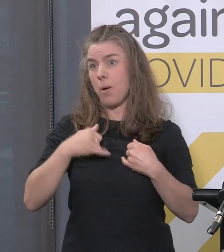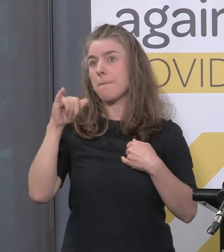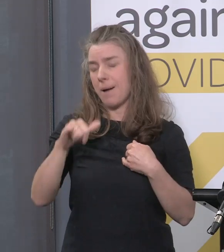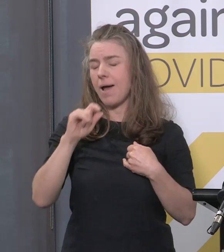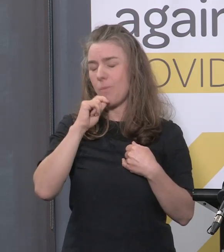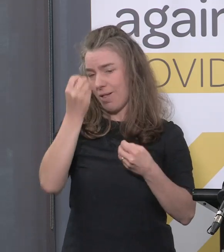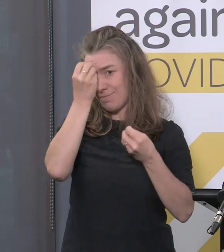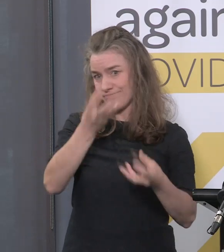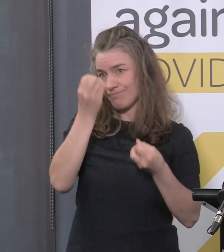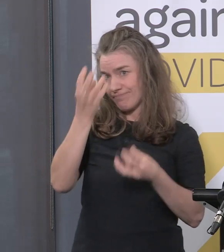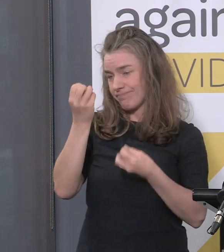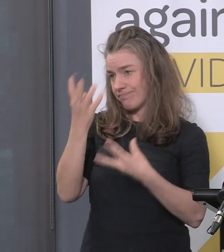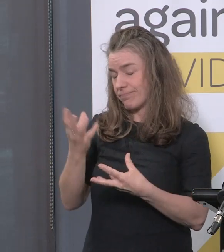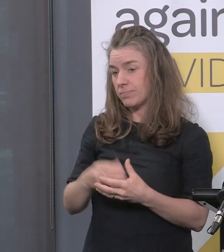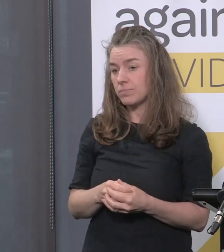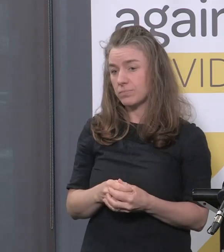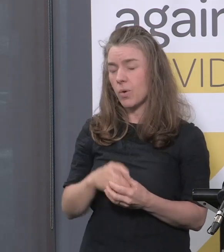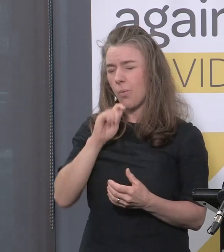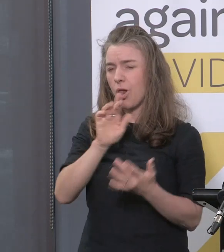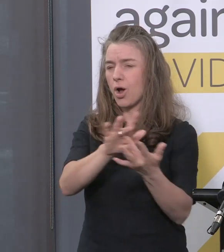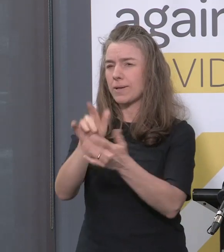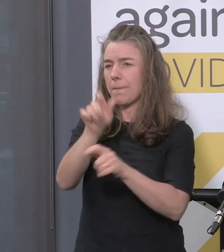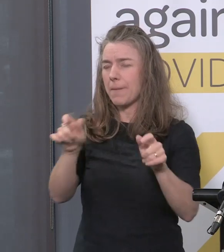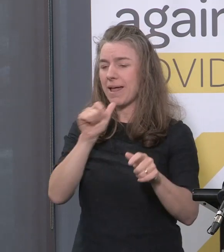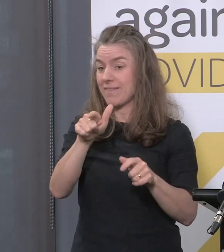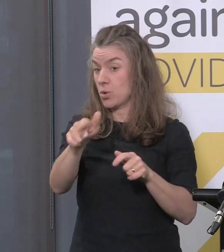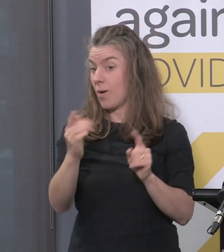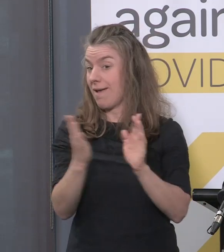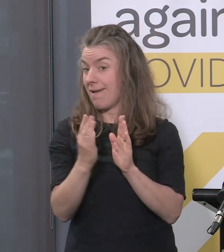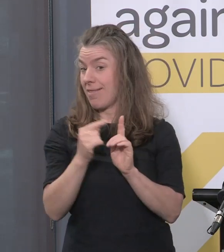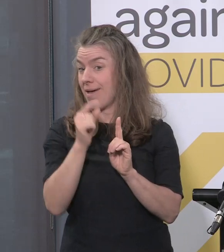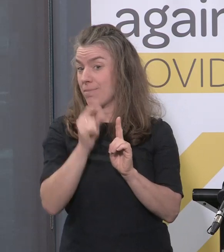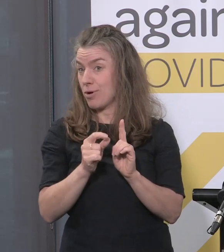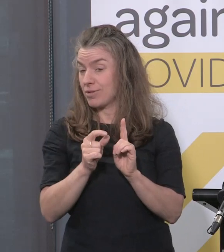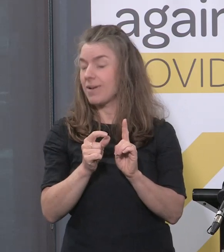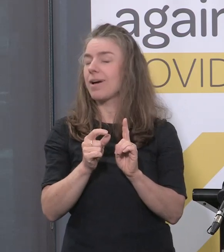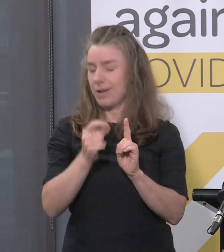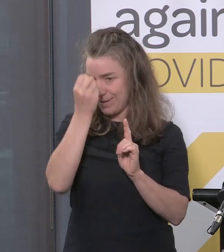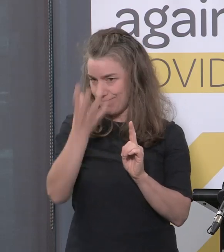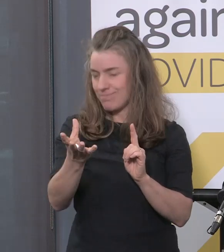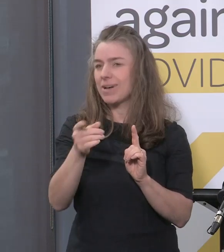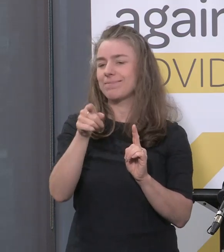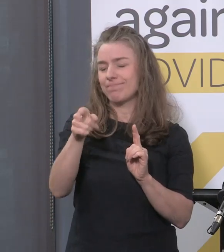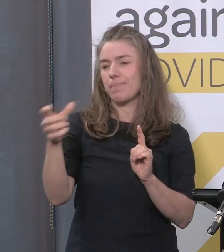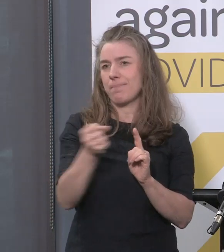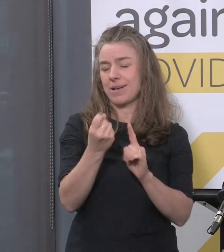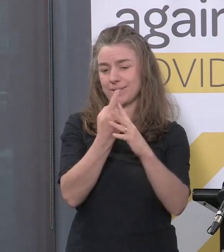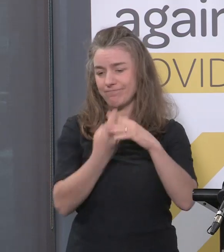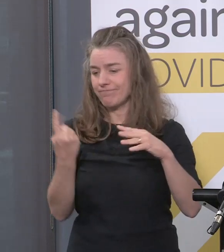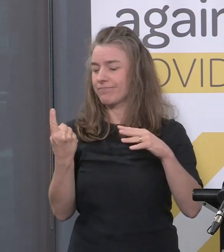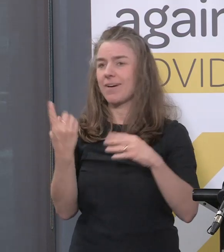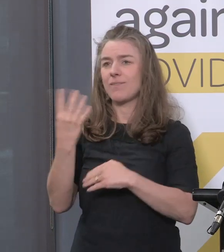anyone on those flights whether they are considered a close contact and therefore are required to go into isolation for 14